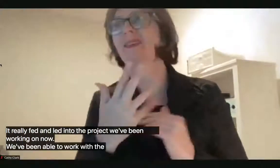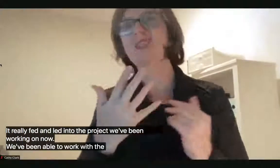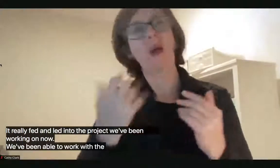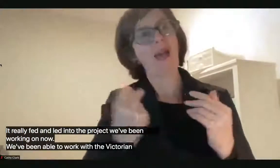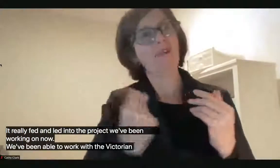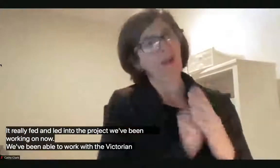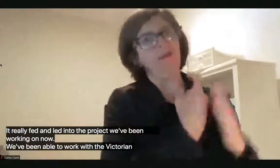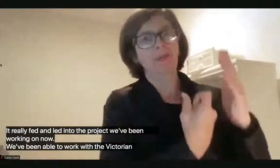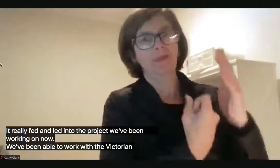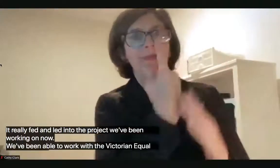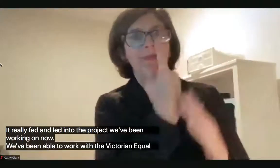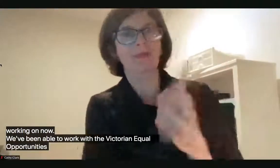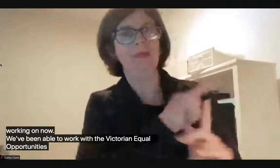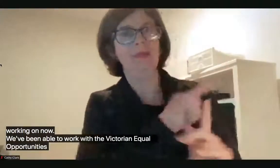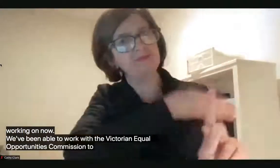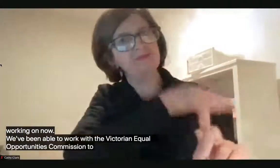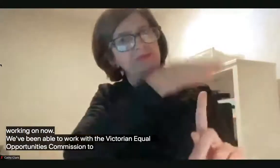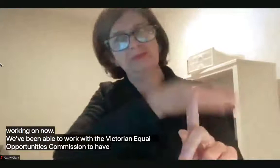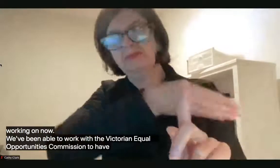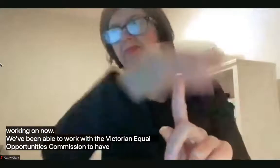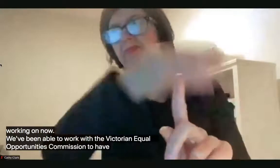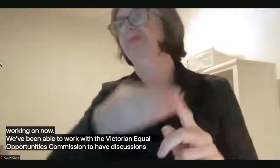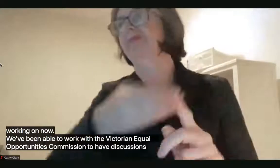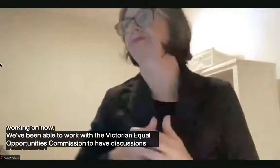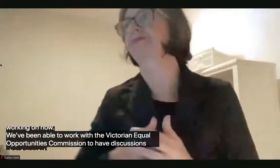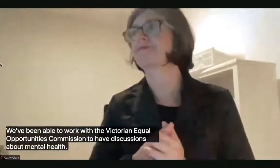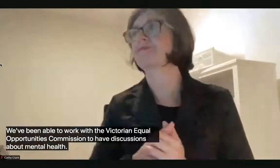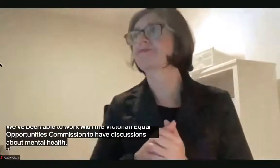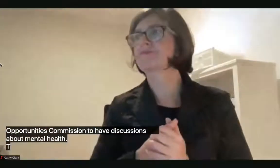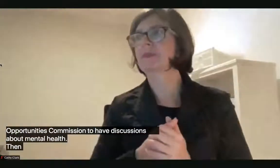again 2018, we've had many opportunities to look into this area.